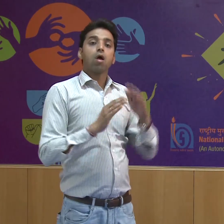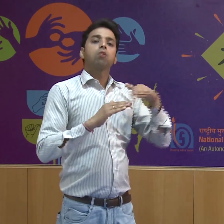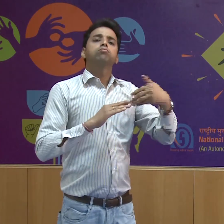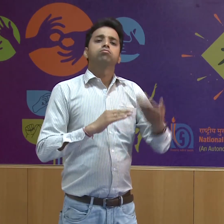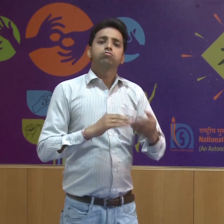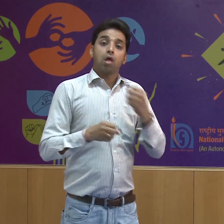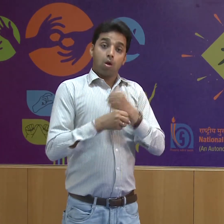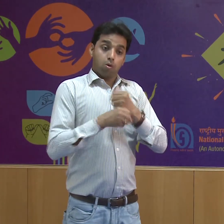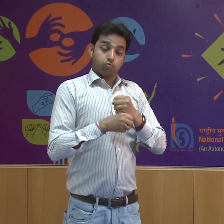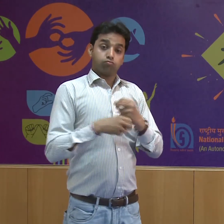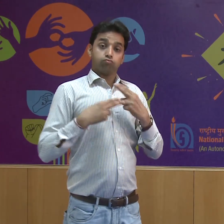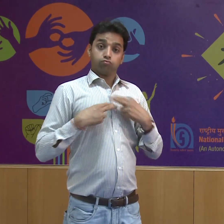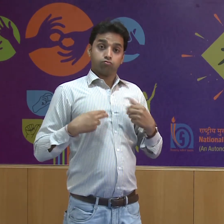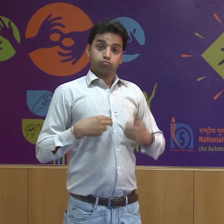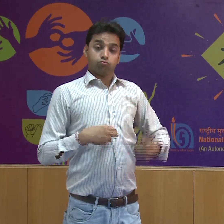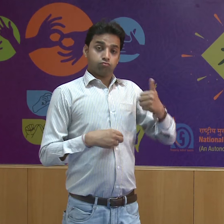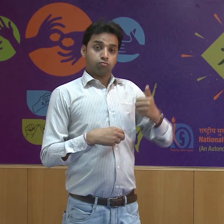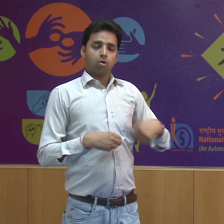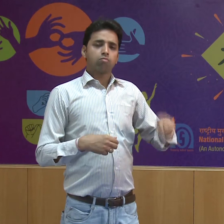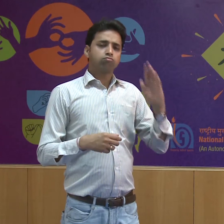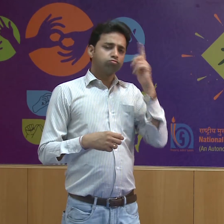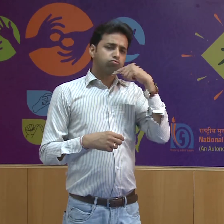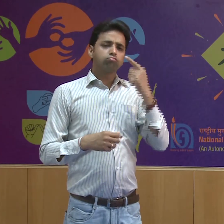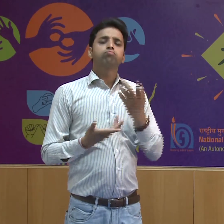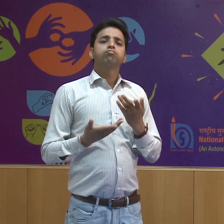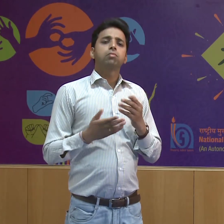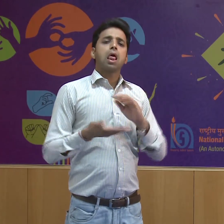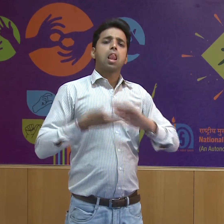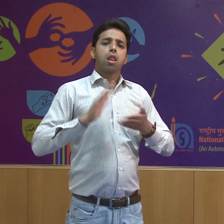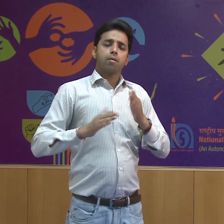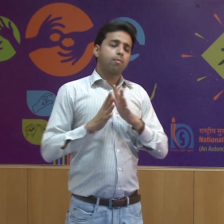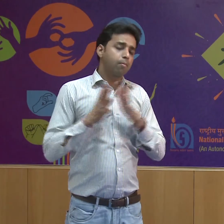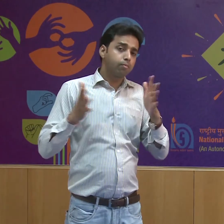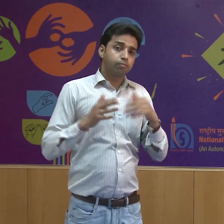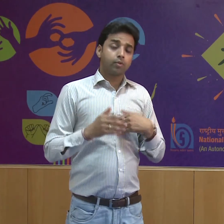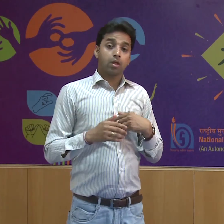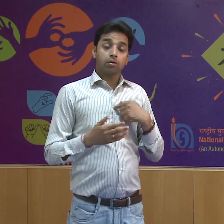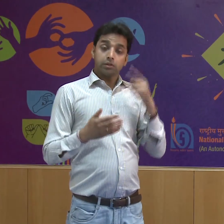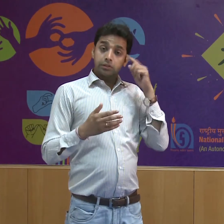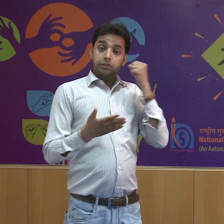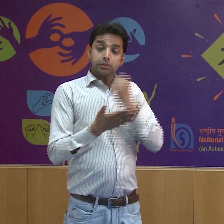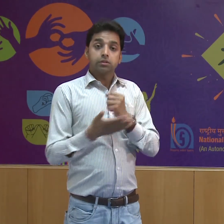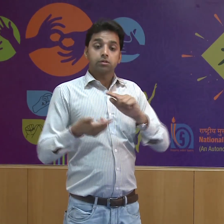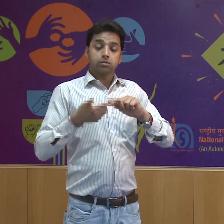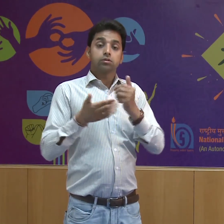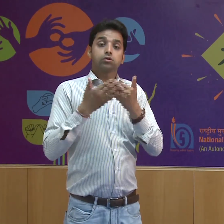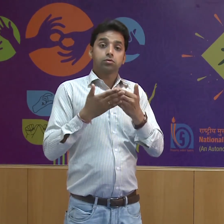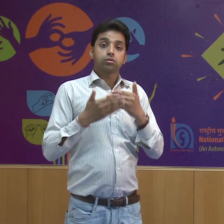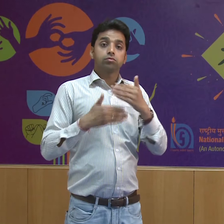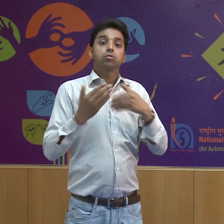After that, the government of India faced the challenge to decide an education policy for the